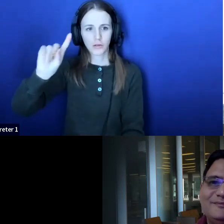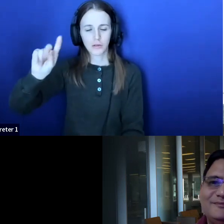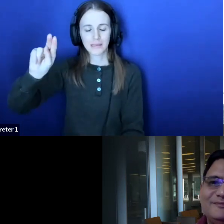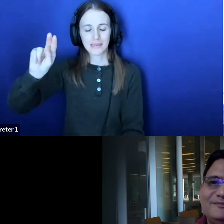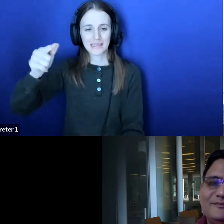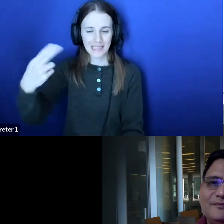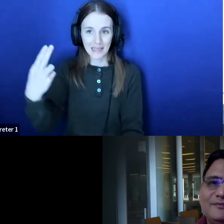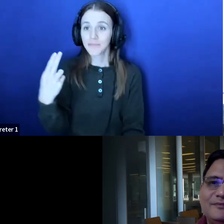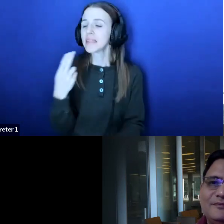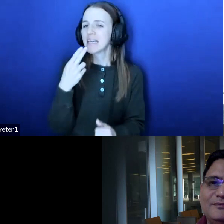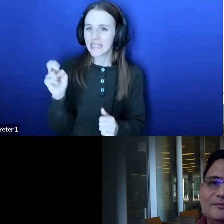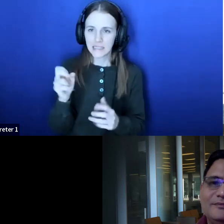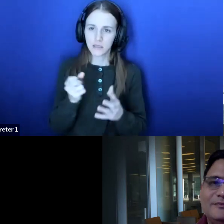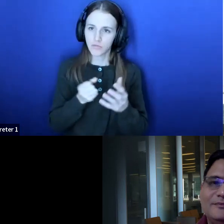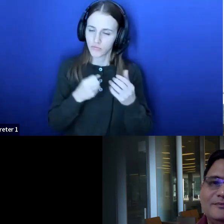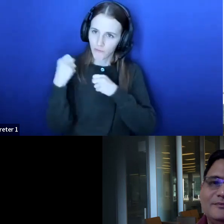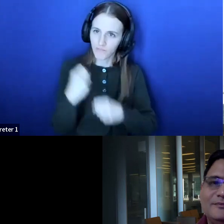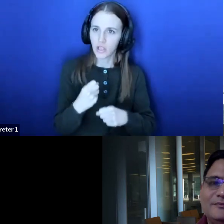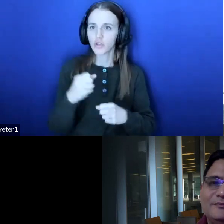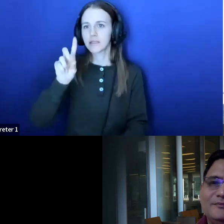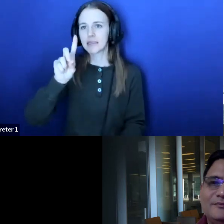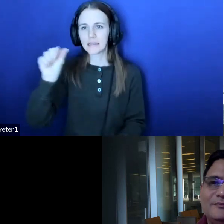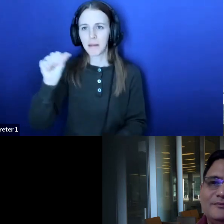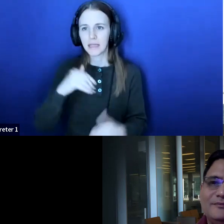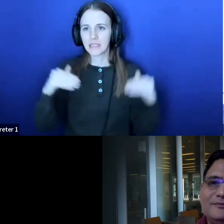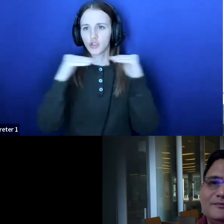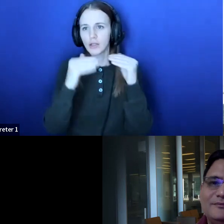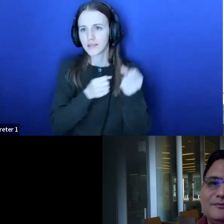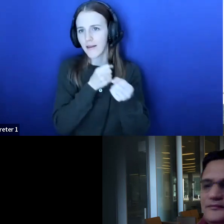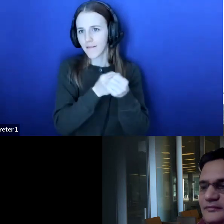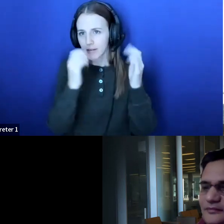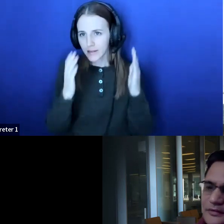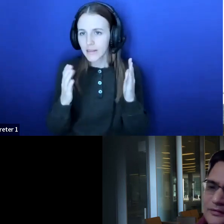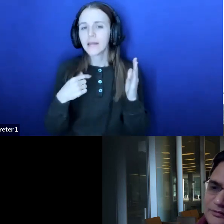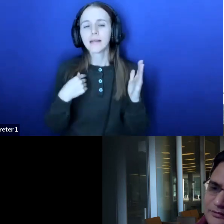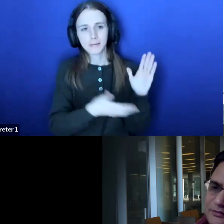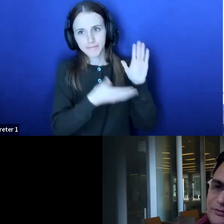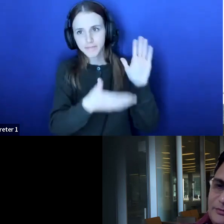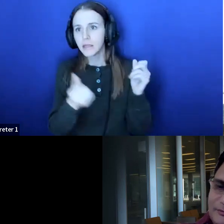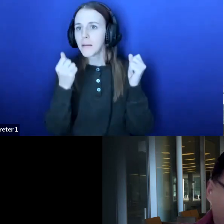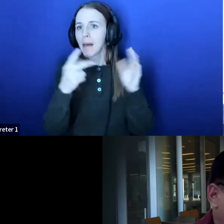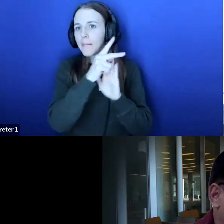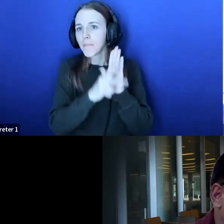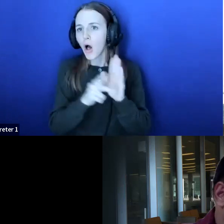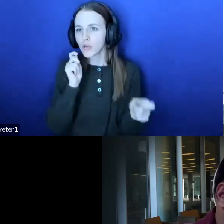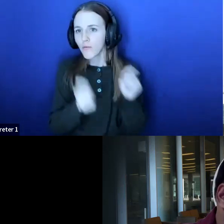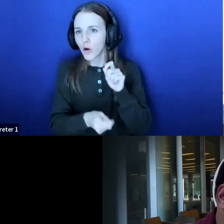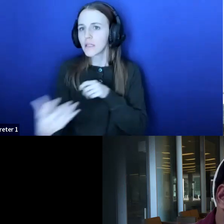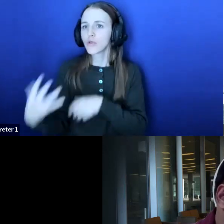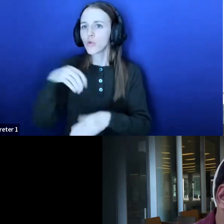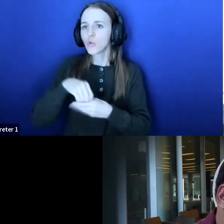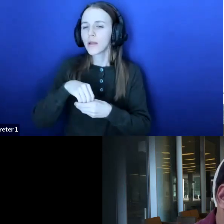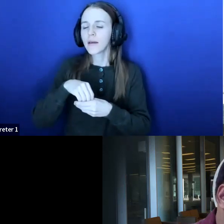a fierce disability justice advocate who has brought many policy reforms, including the inclusion of